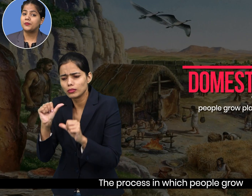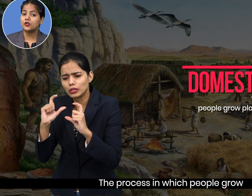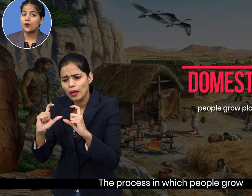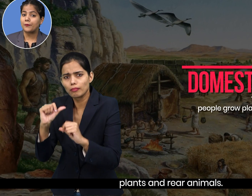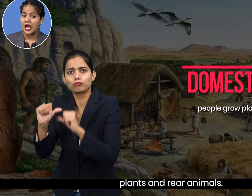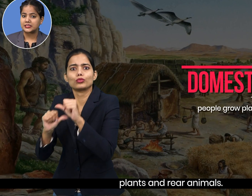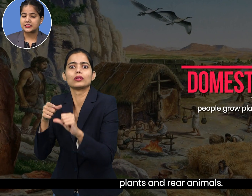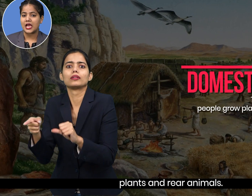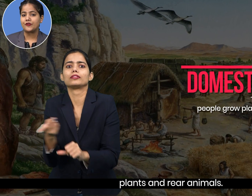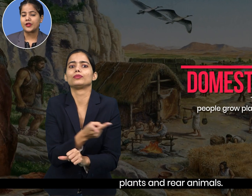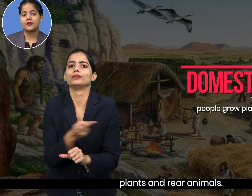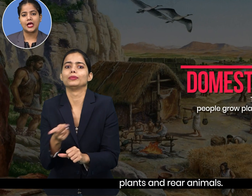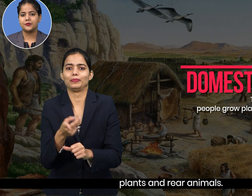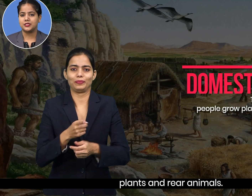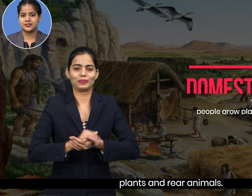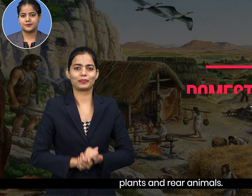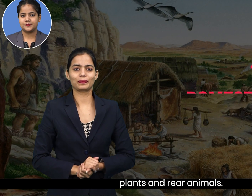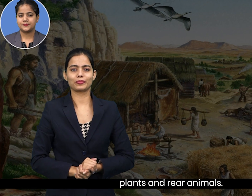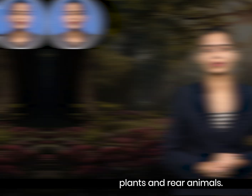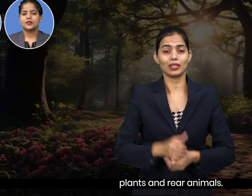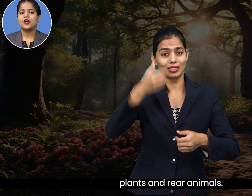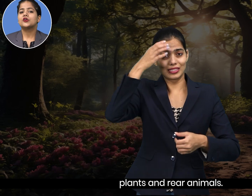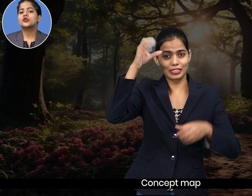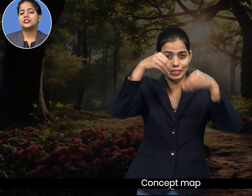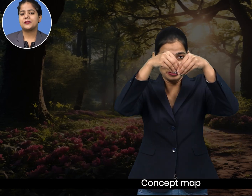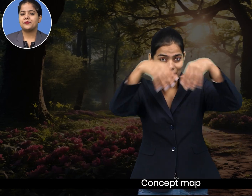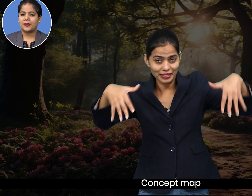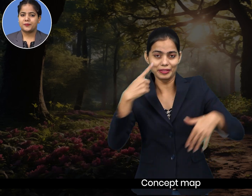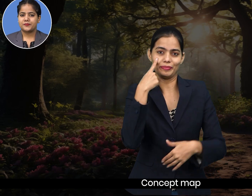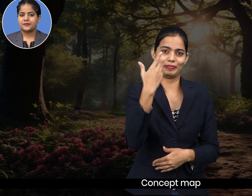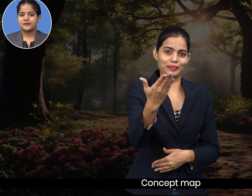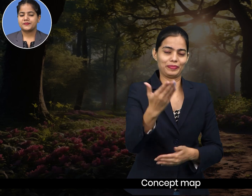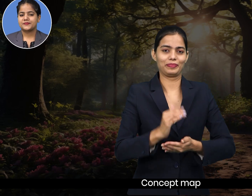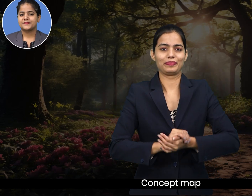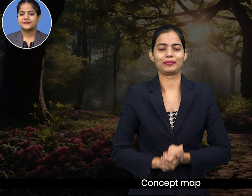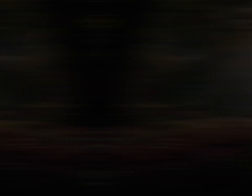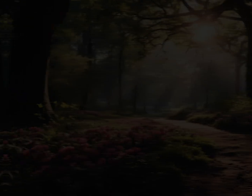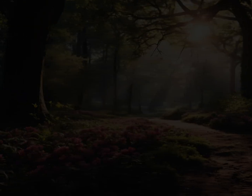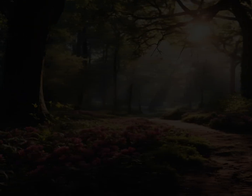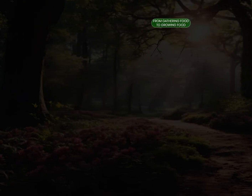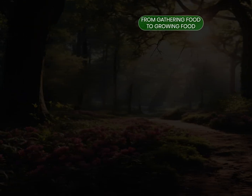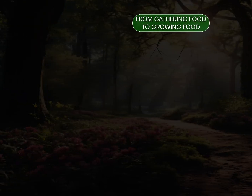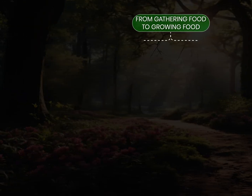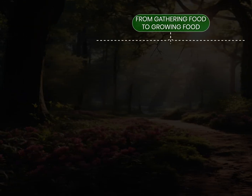which people grow plants and rear animals. Concept map.